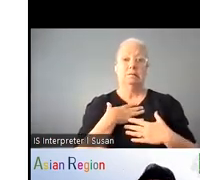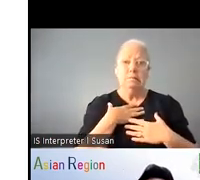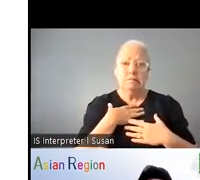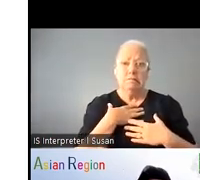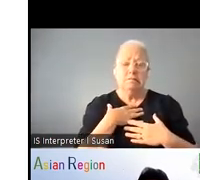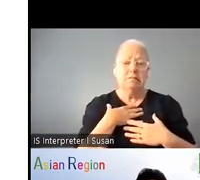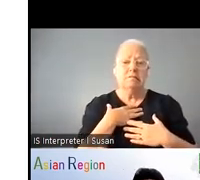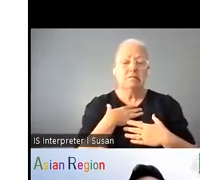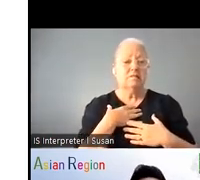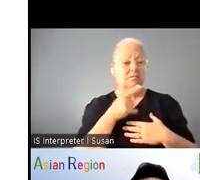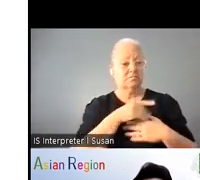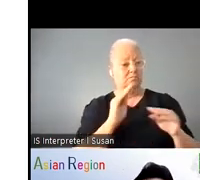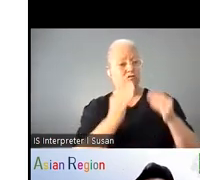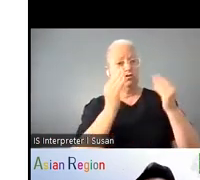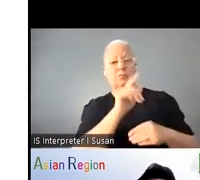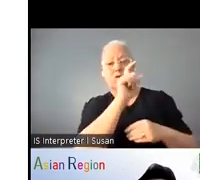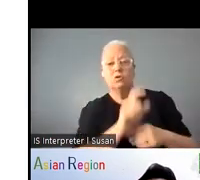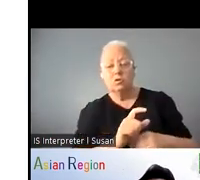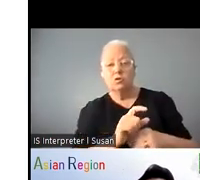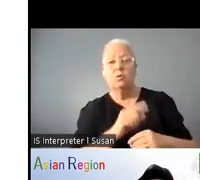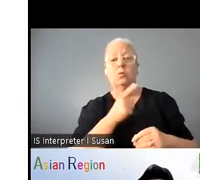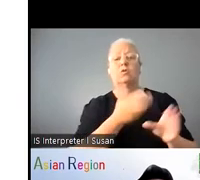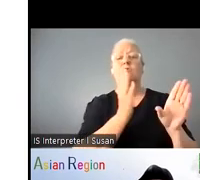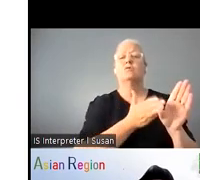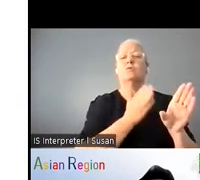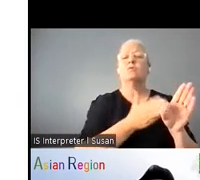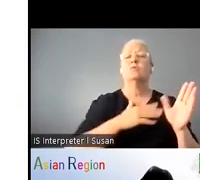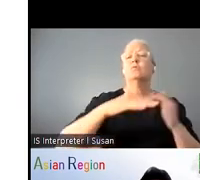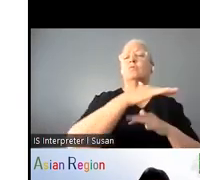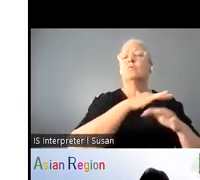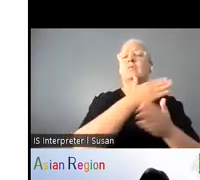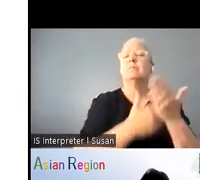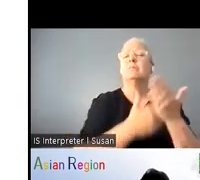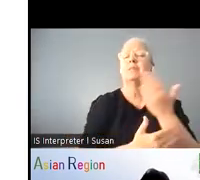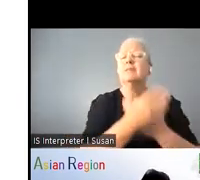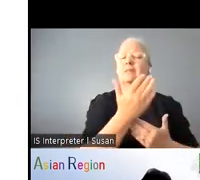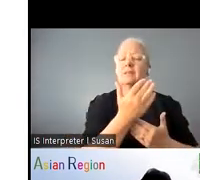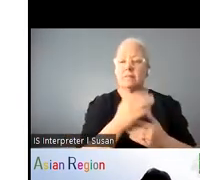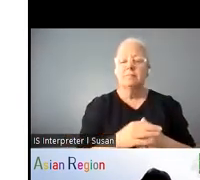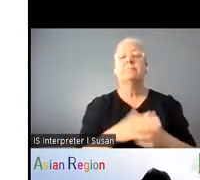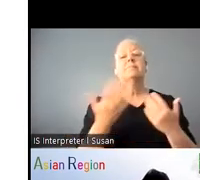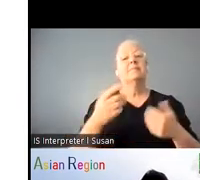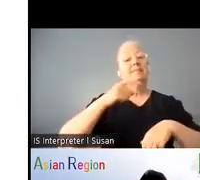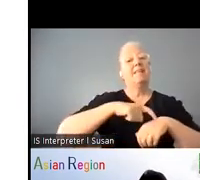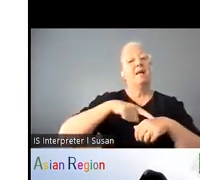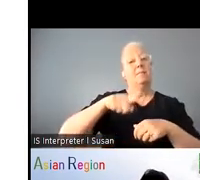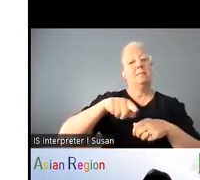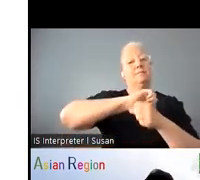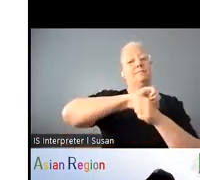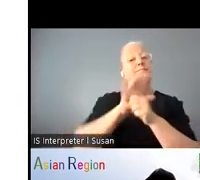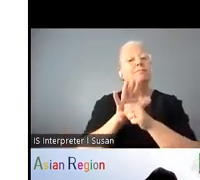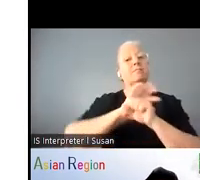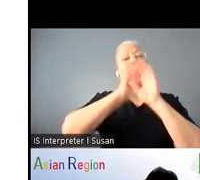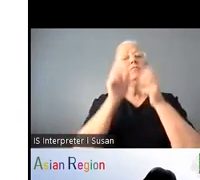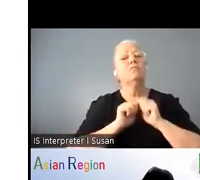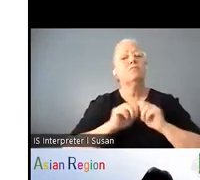young person with psychosocial disabilities. During this pandemic and lockdown, their invisibility has been